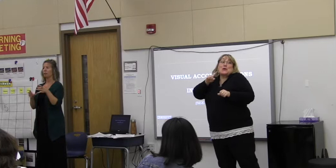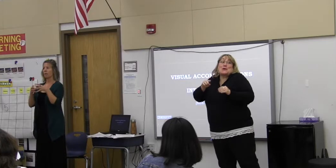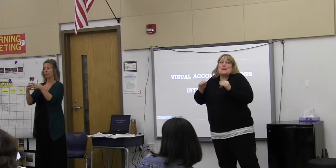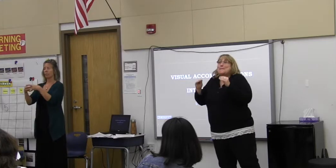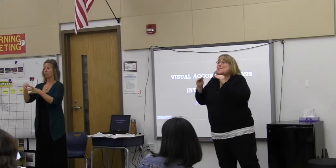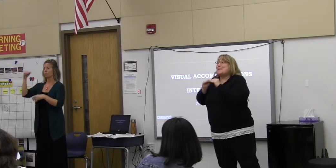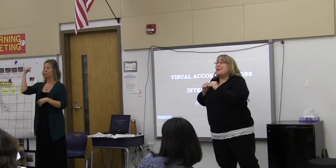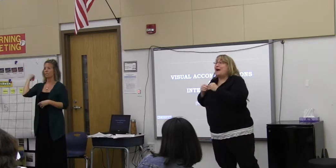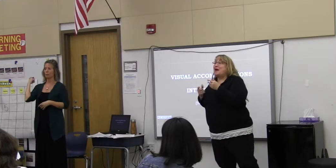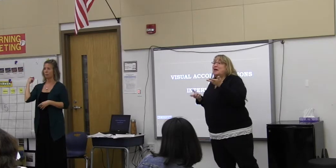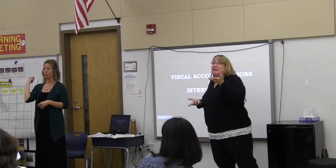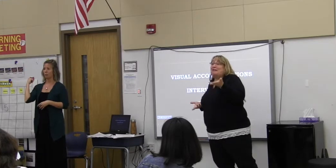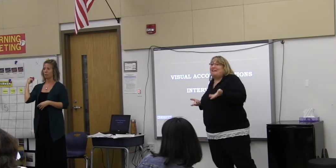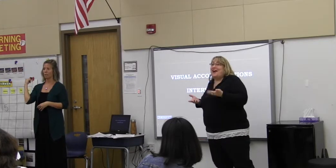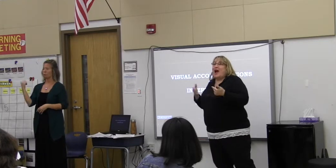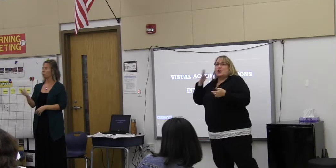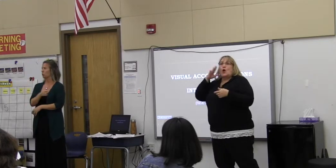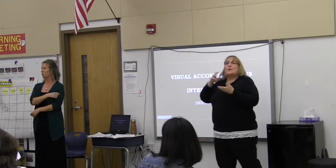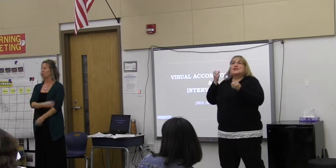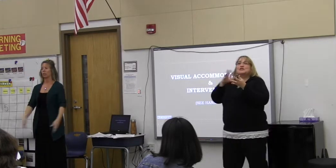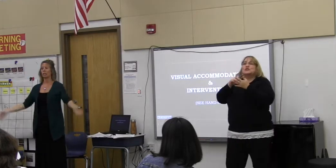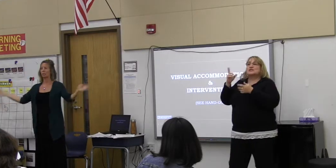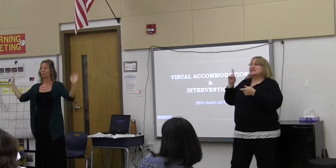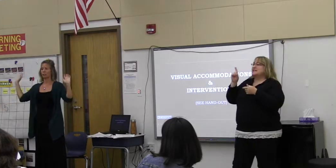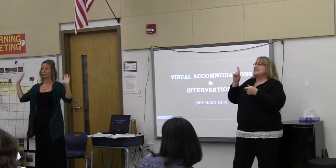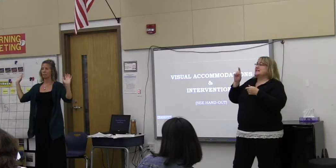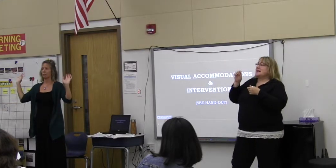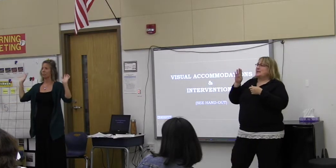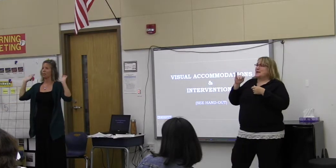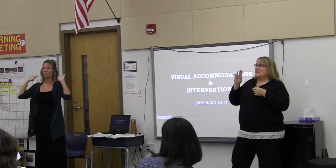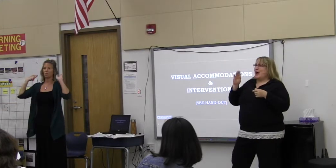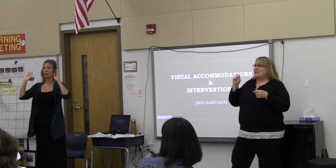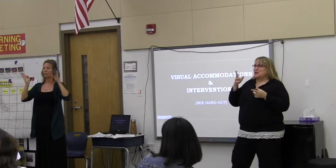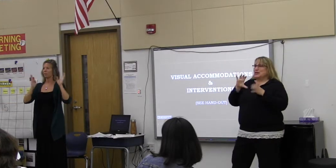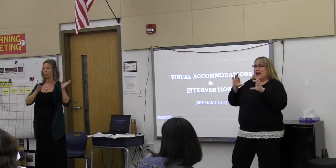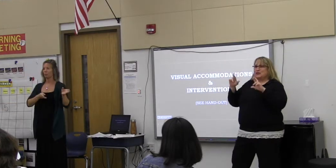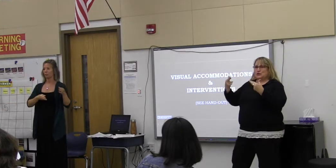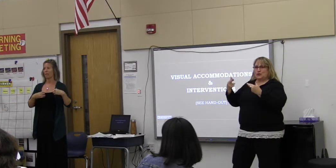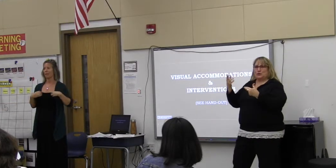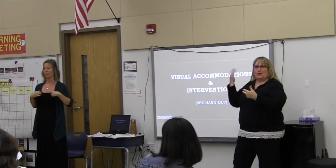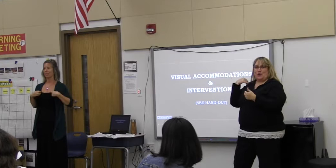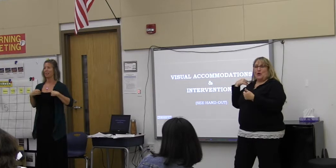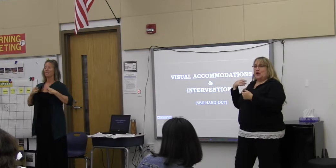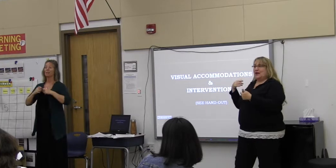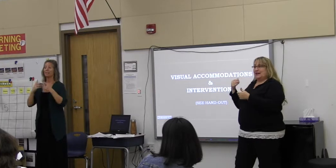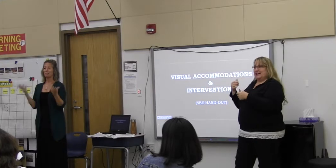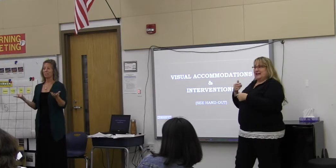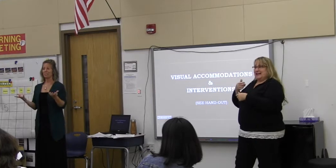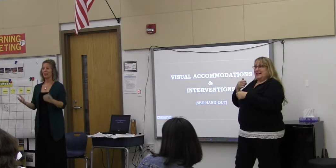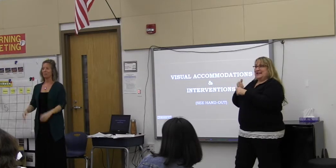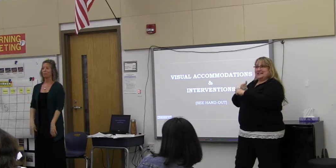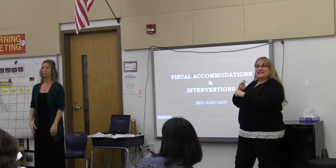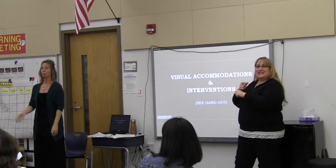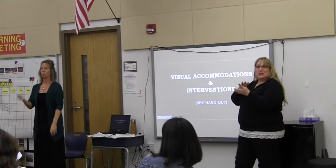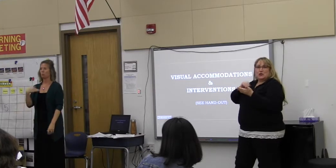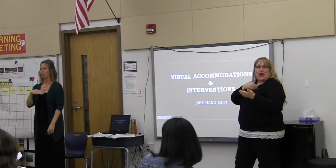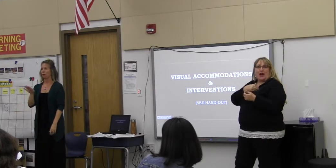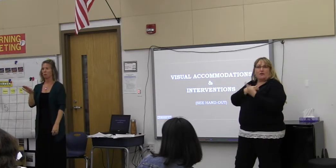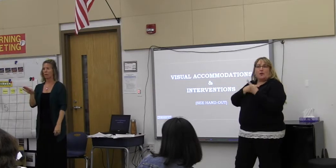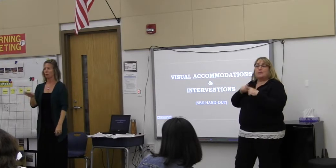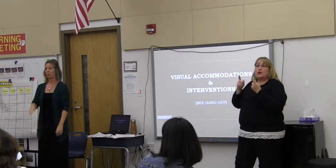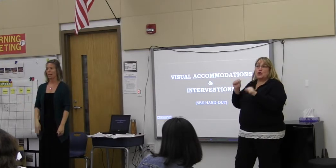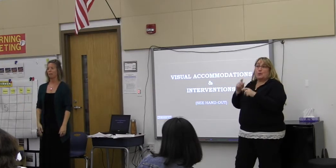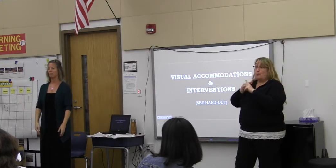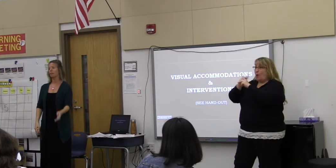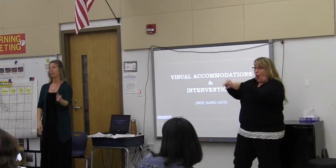know when a lot of our kids were down in Debbie Boss's classroom, she ordered like 6 slam boards, so every single person had it. So in the meantime, you can